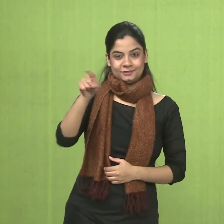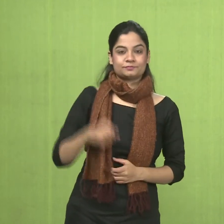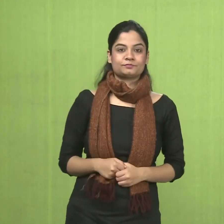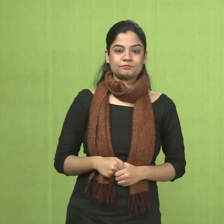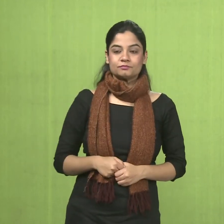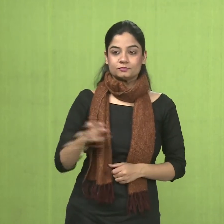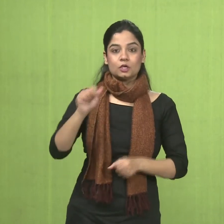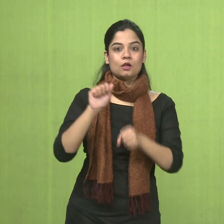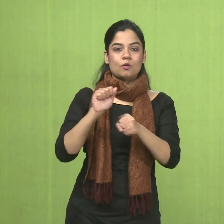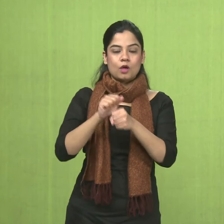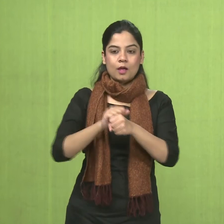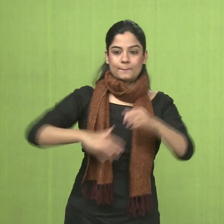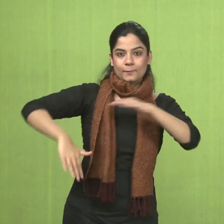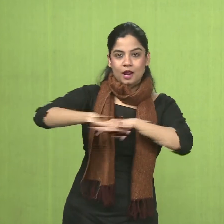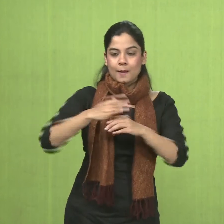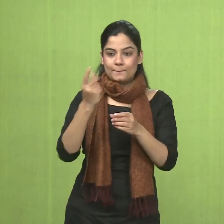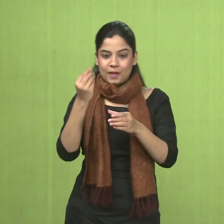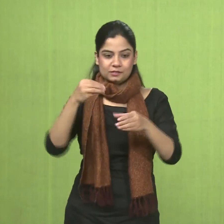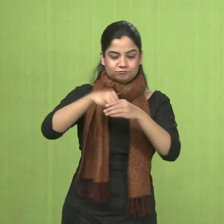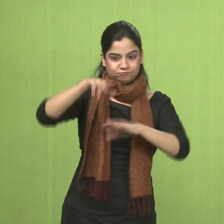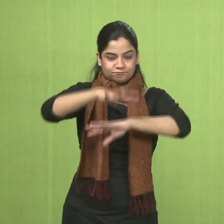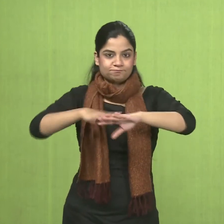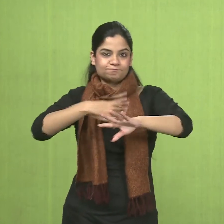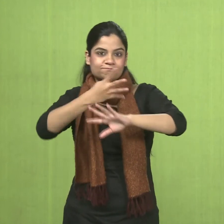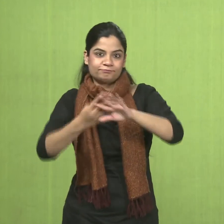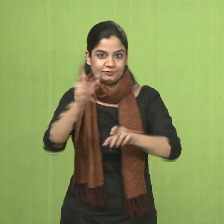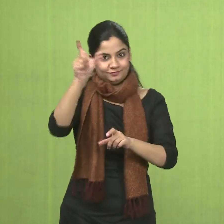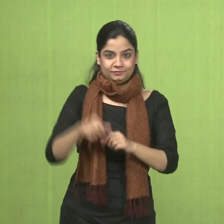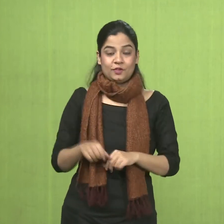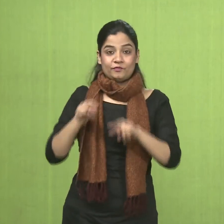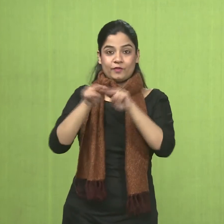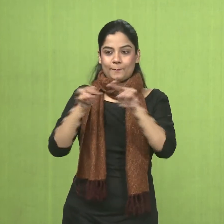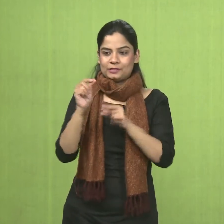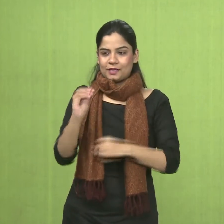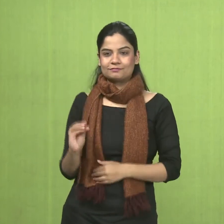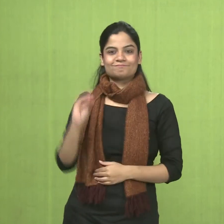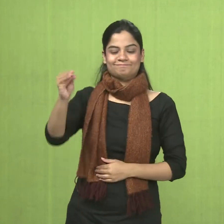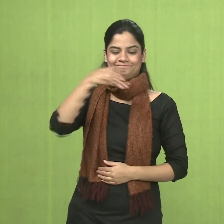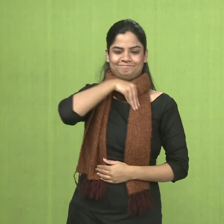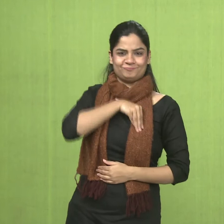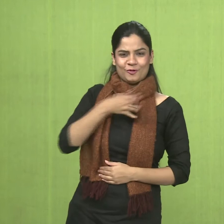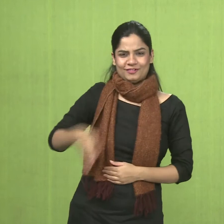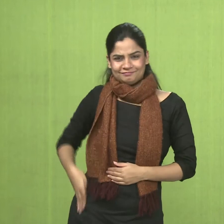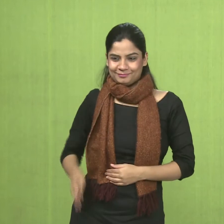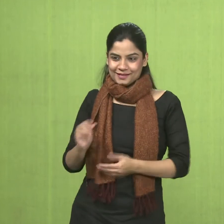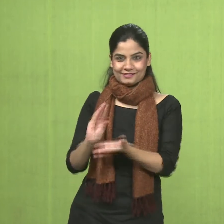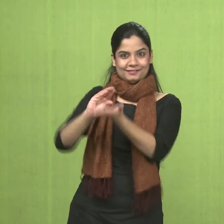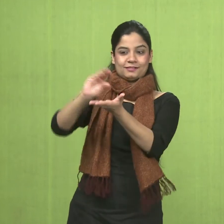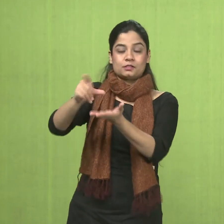has some spending to do. Her family gives her pocket money. She has some requirements that she has to buy